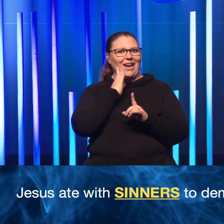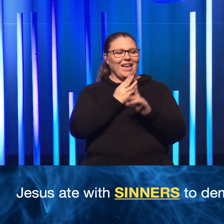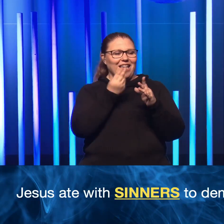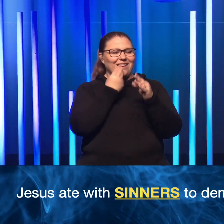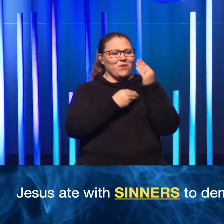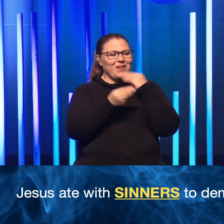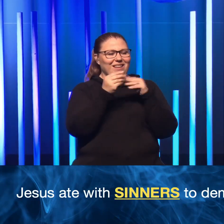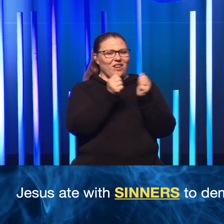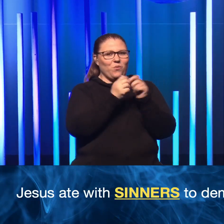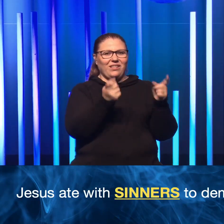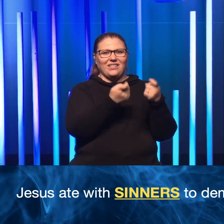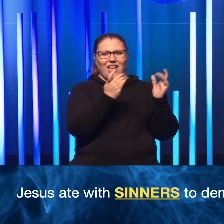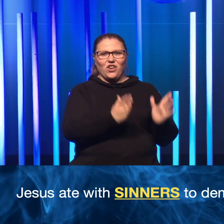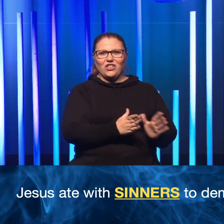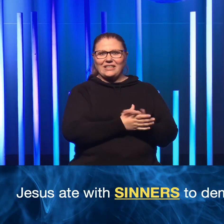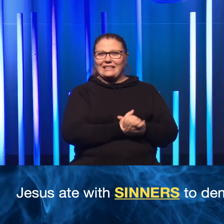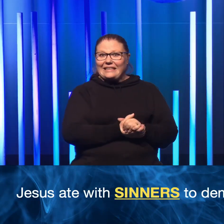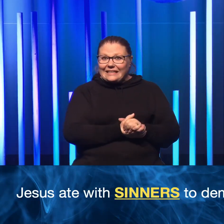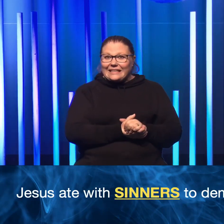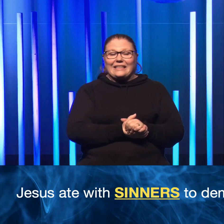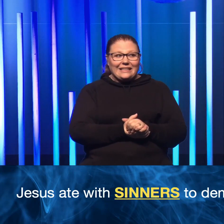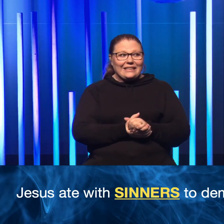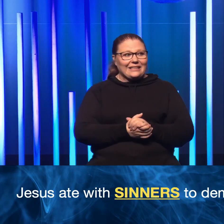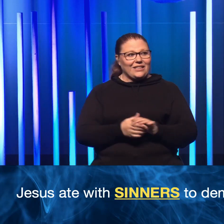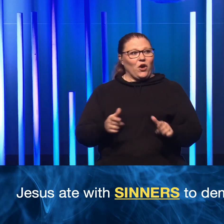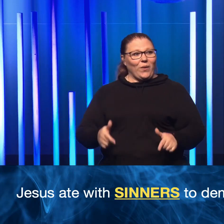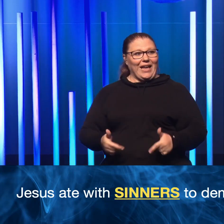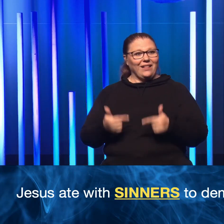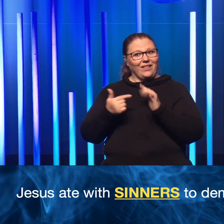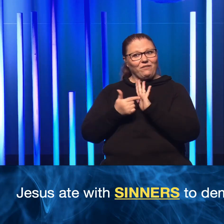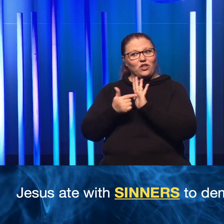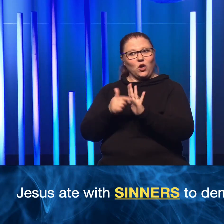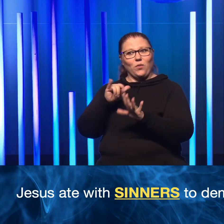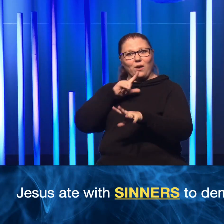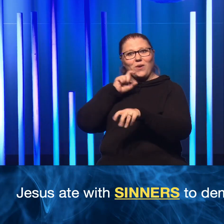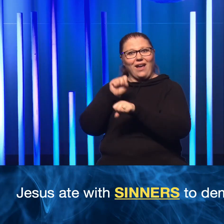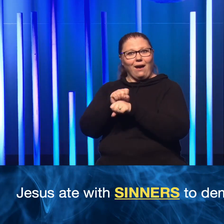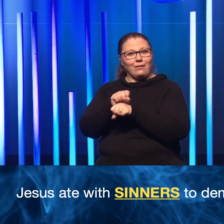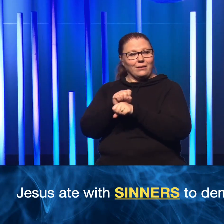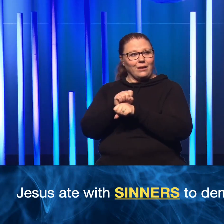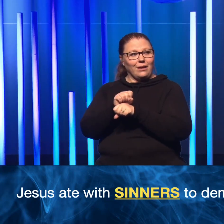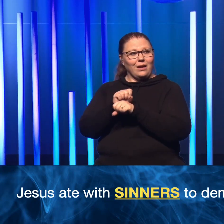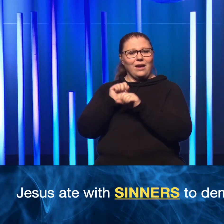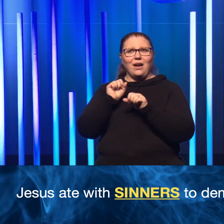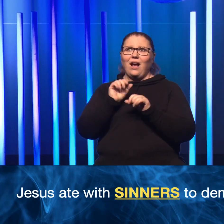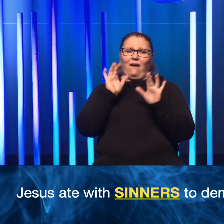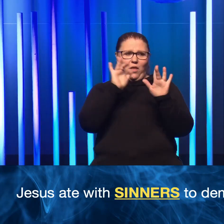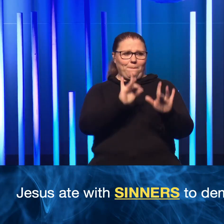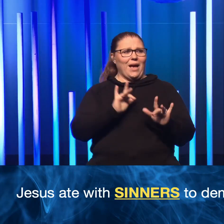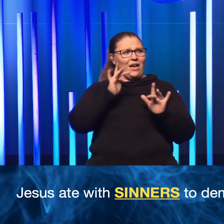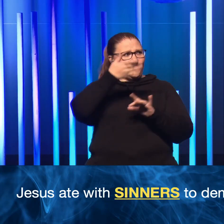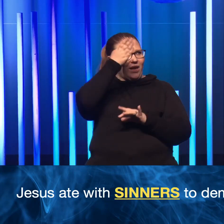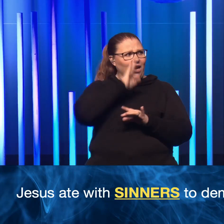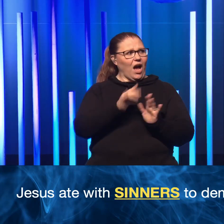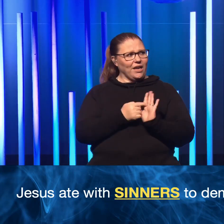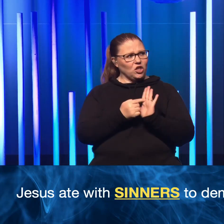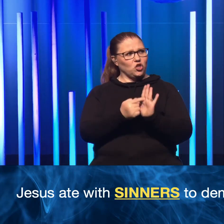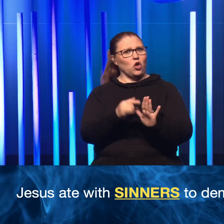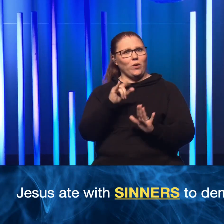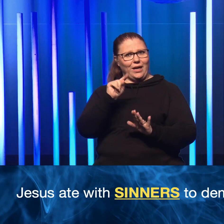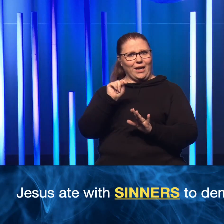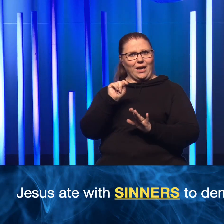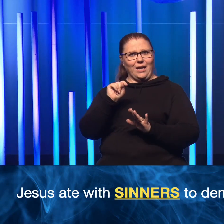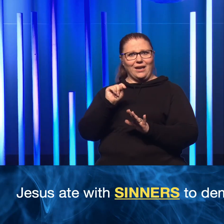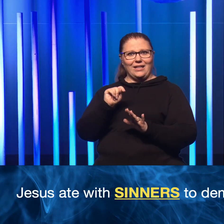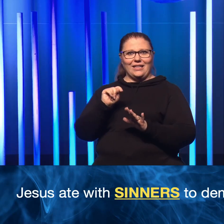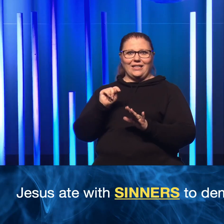sinners. So he lived out this reality, this idea of a compassionate God. He demonstrated it. He incarnated